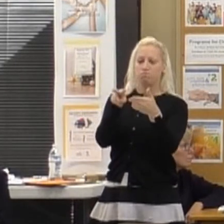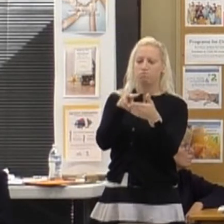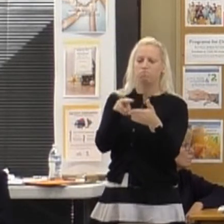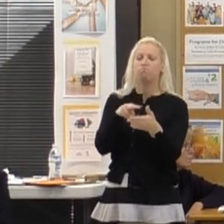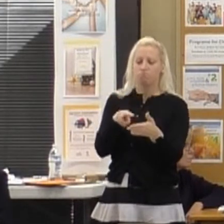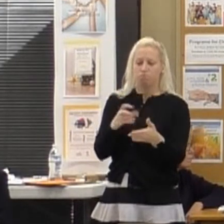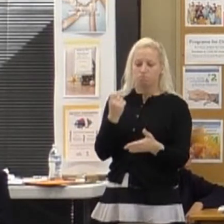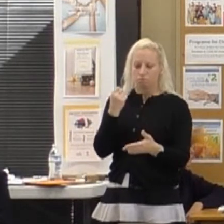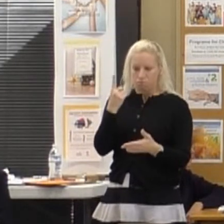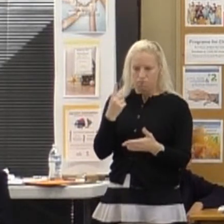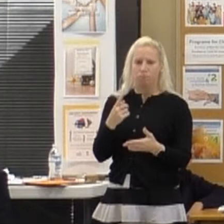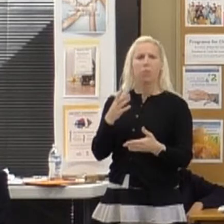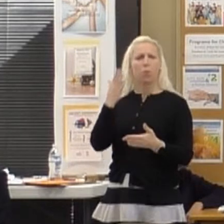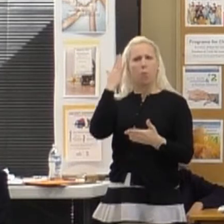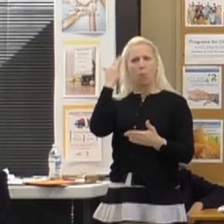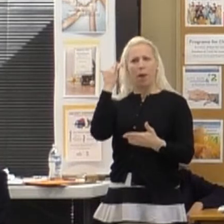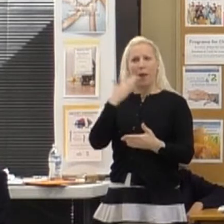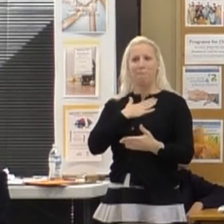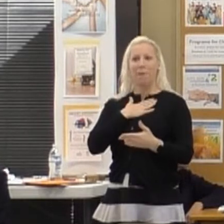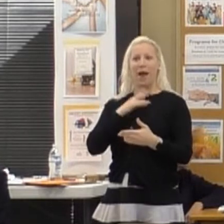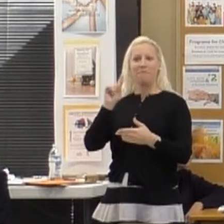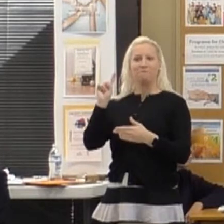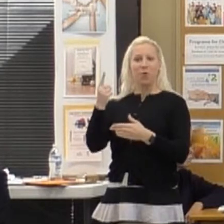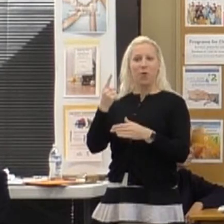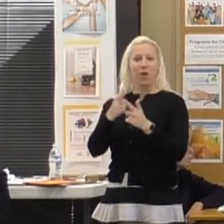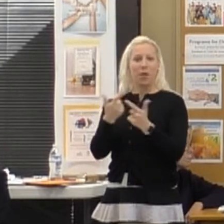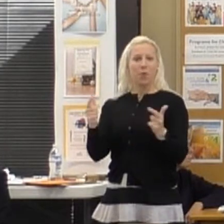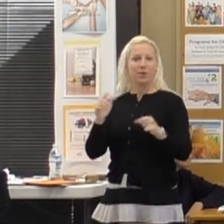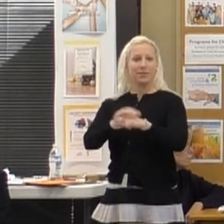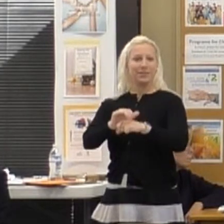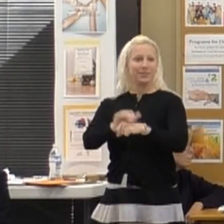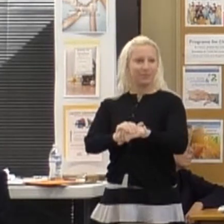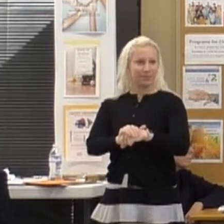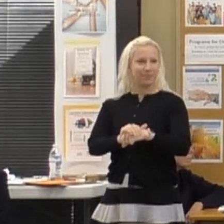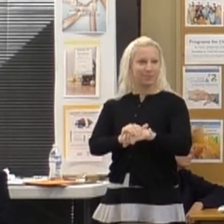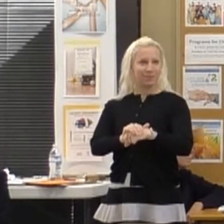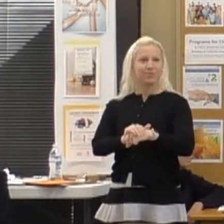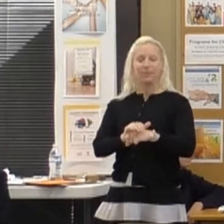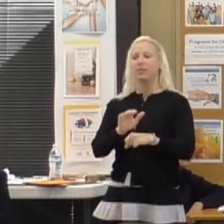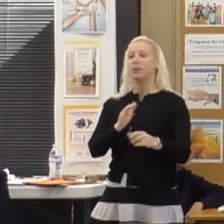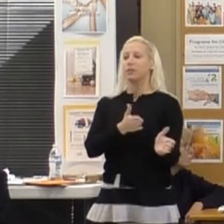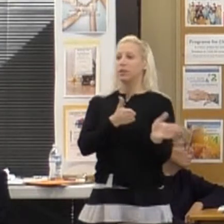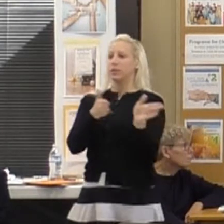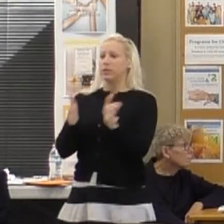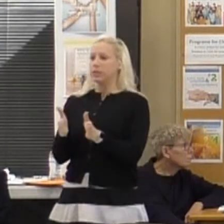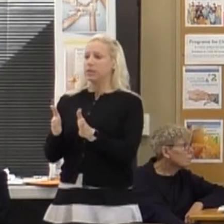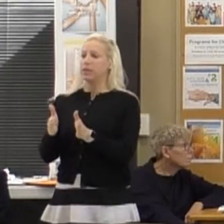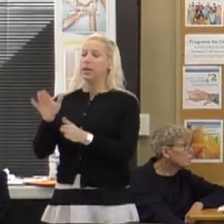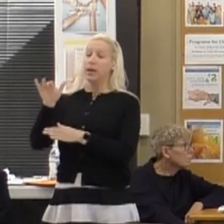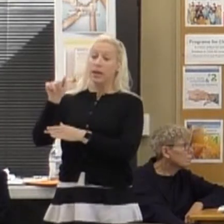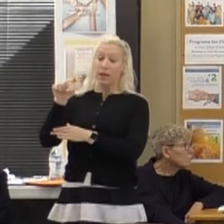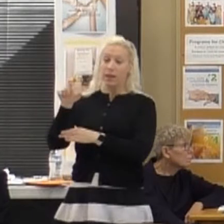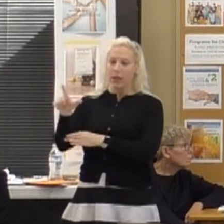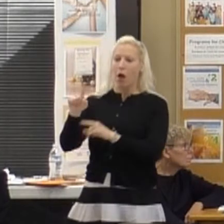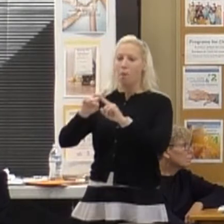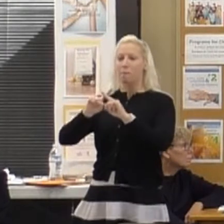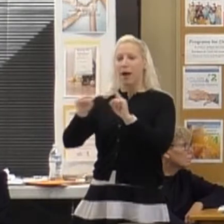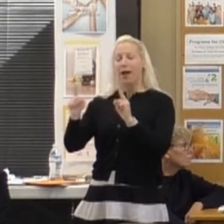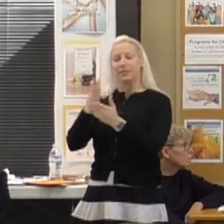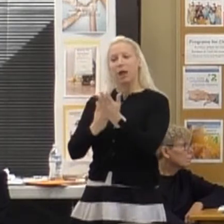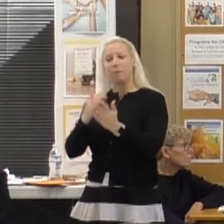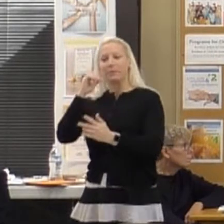reporter, but then that person types out everything that is spoken in English, and I can read it in English, which is my first